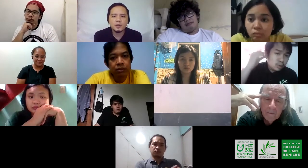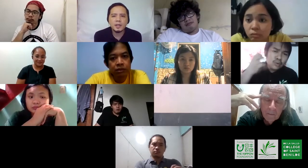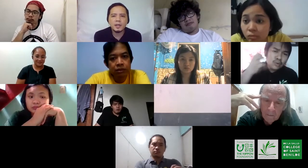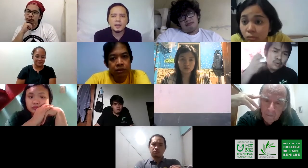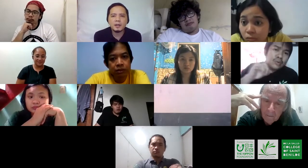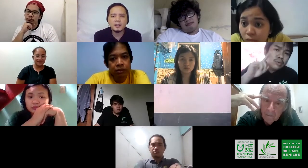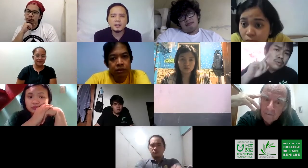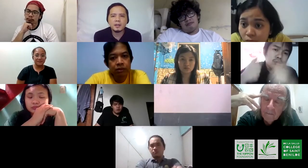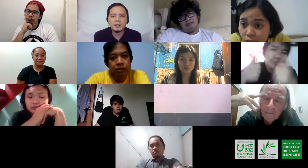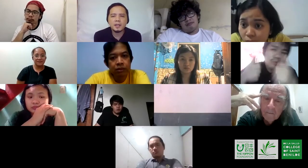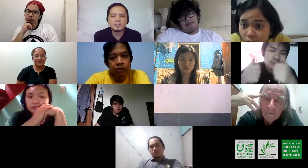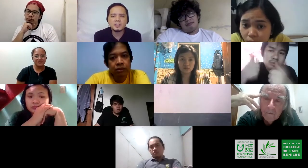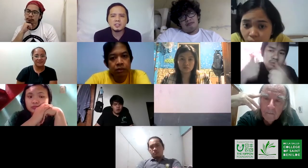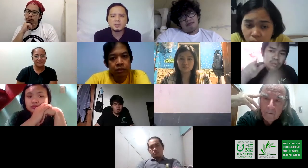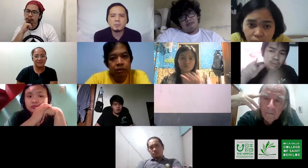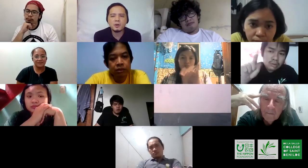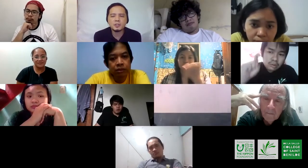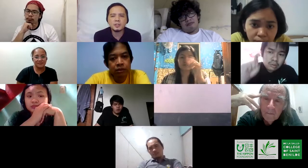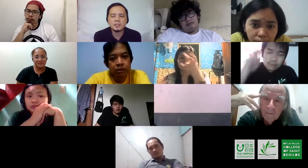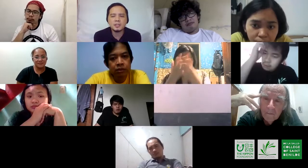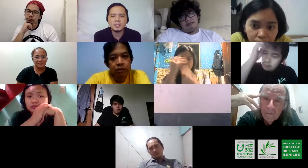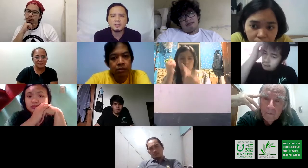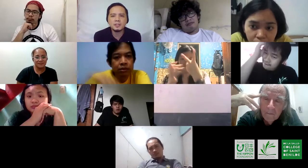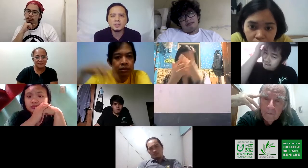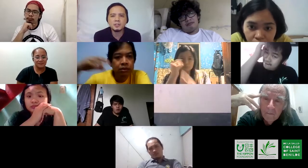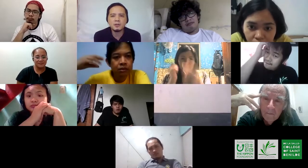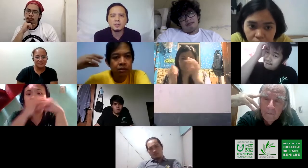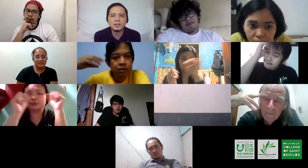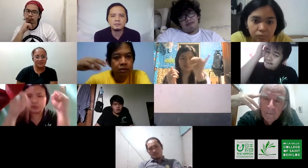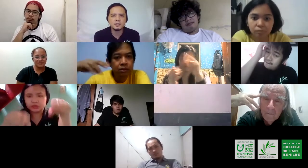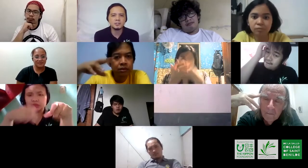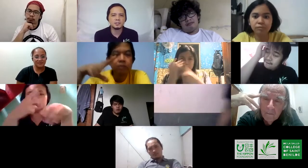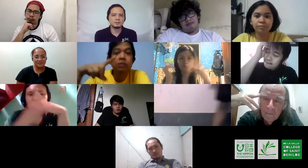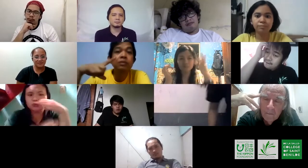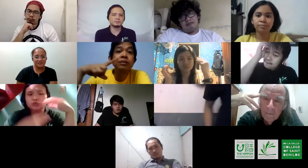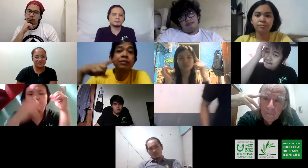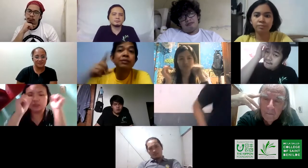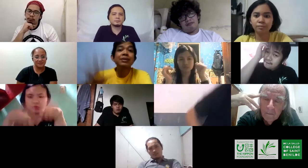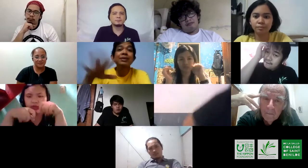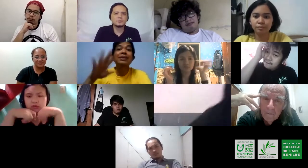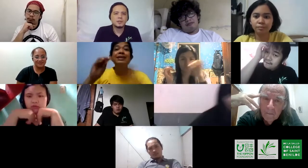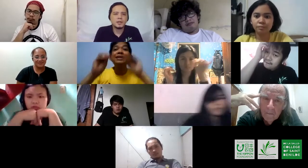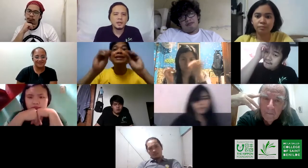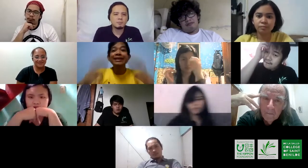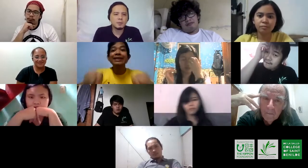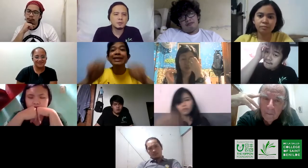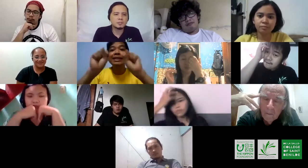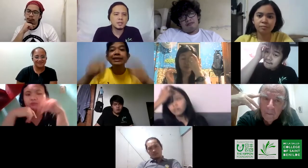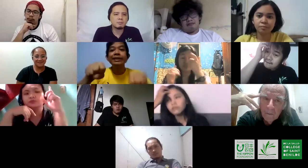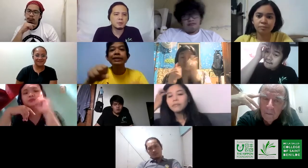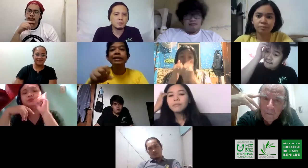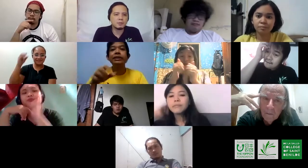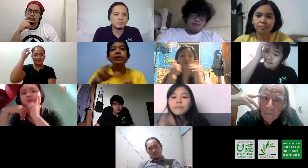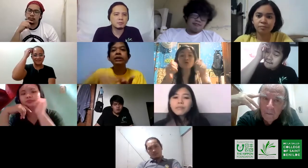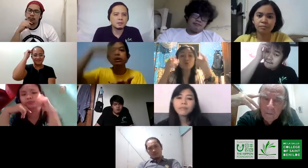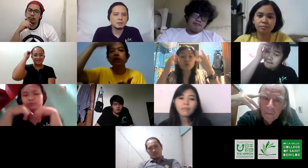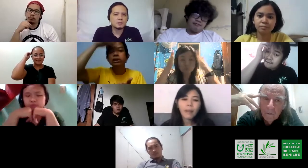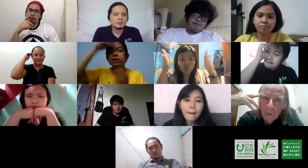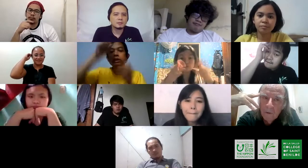So does it support the hearing teacher or the deaf teacher? And people are saying